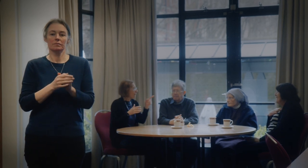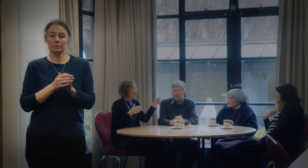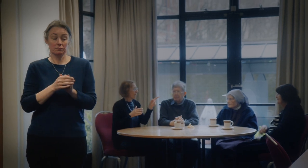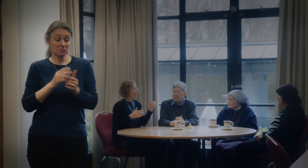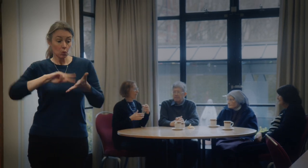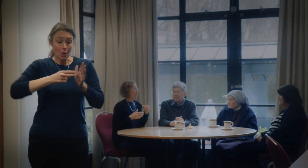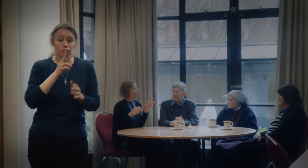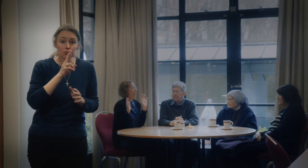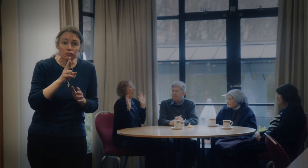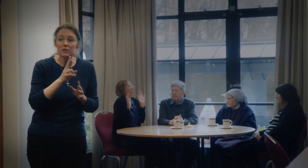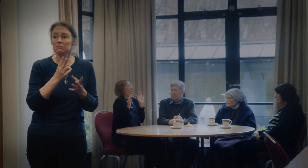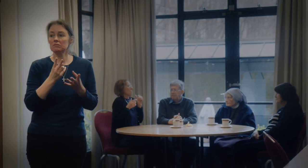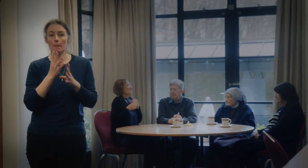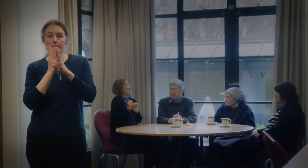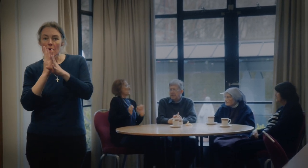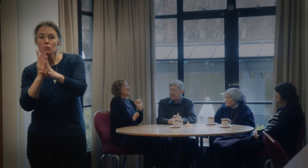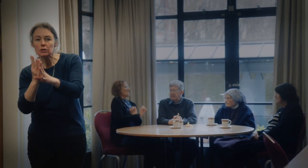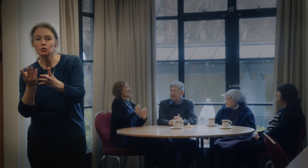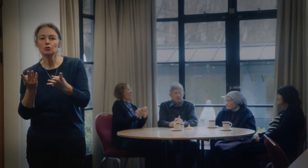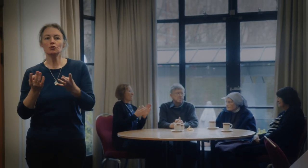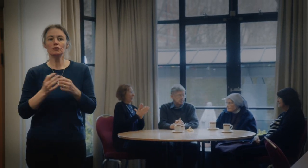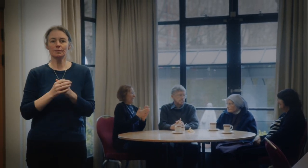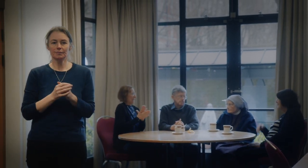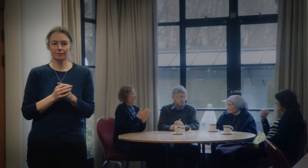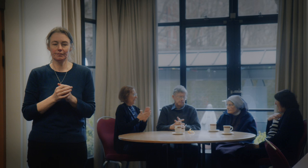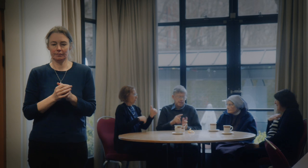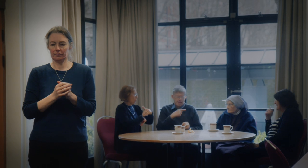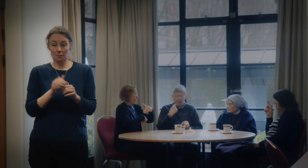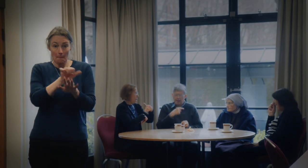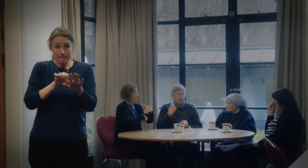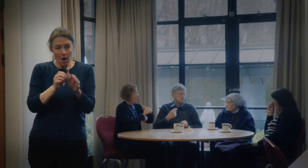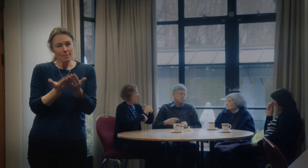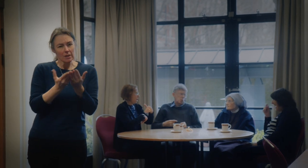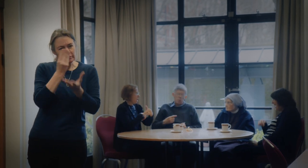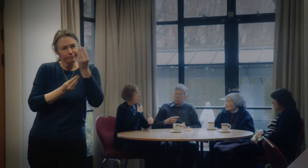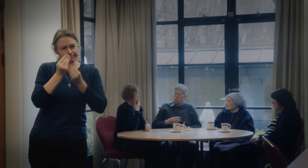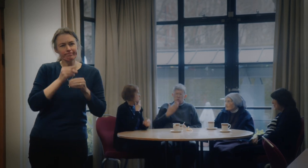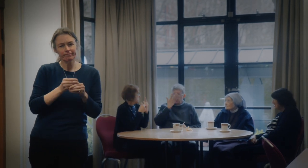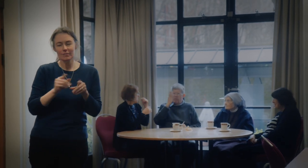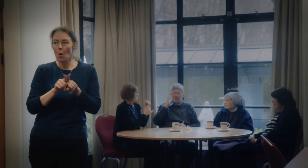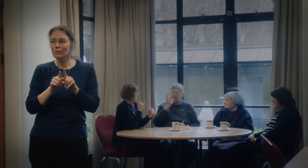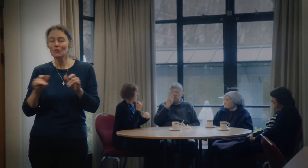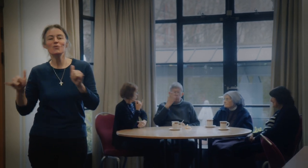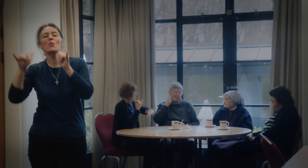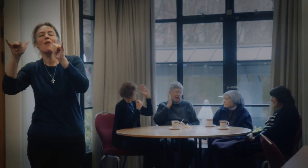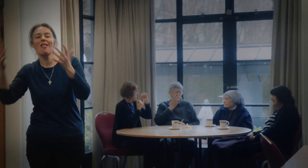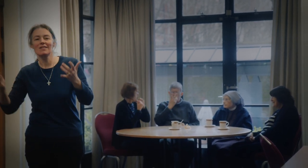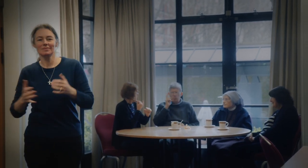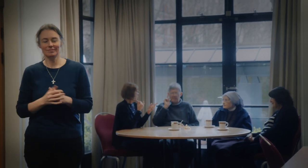providing signed and interpreted masses, retreats, pilgrimages, Bible studies, and social occasions.